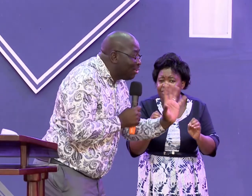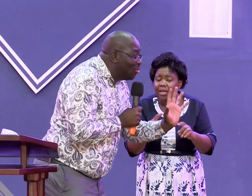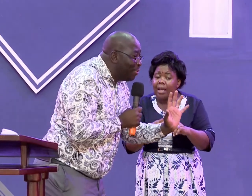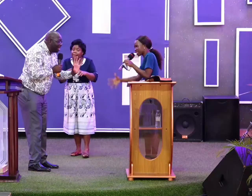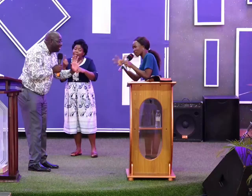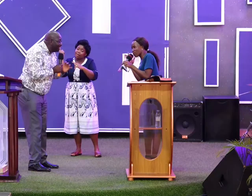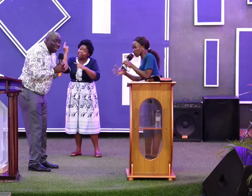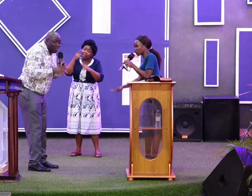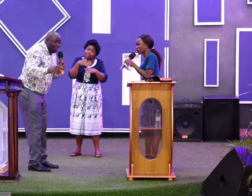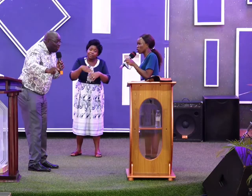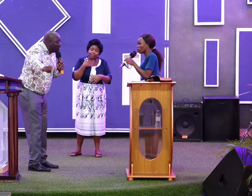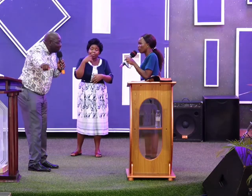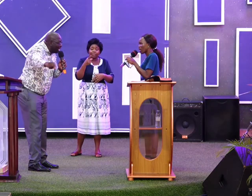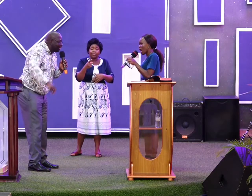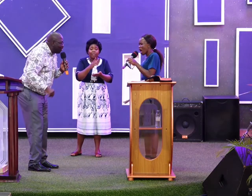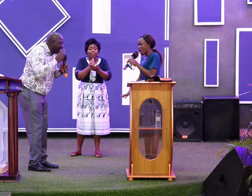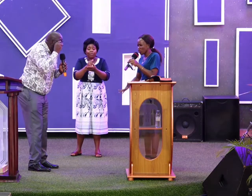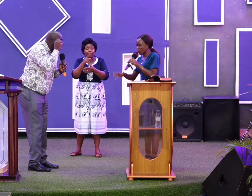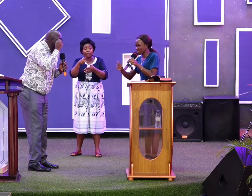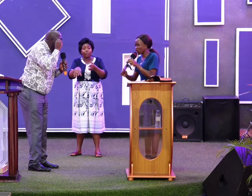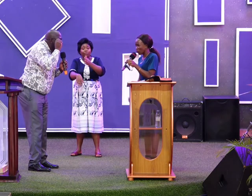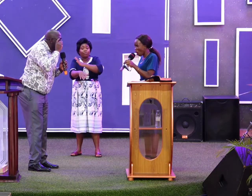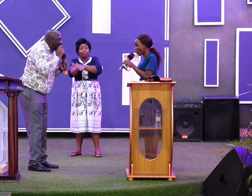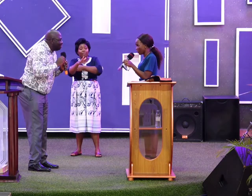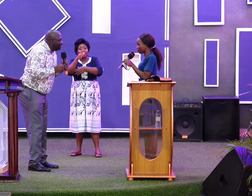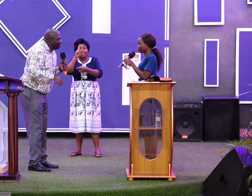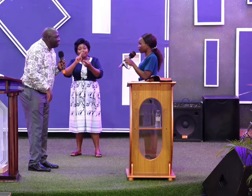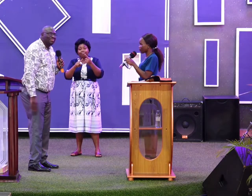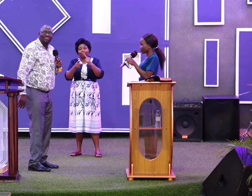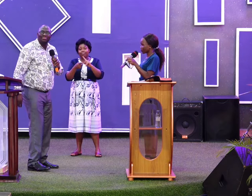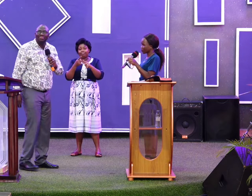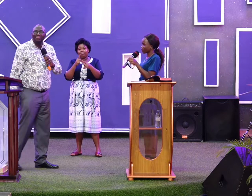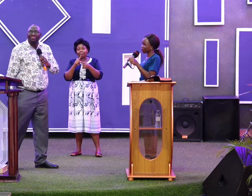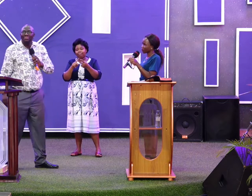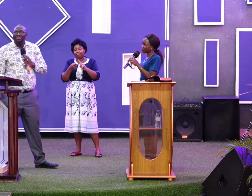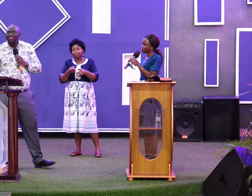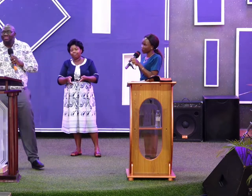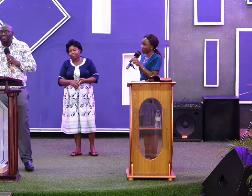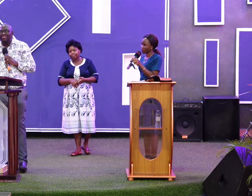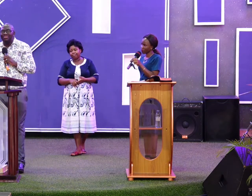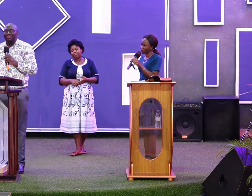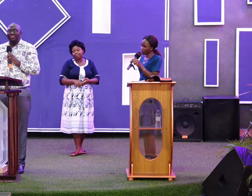any money, but I've come to see you. You are a person of God.